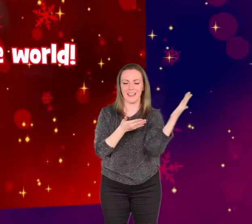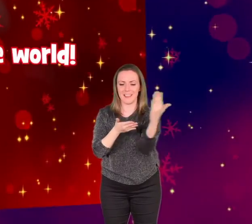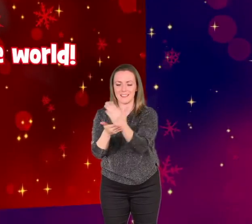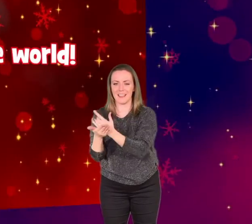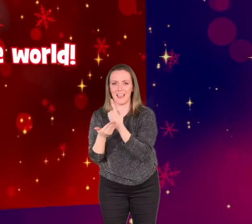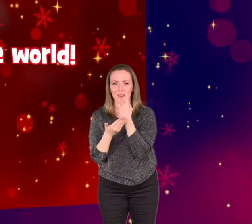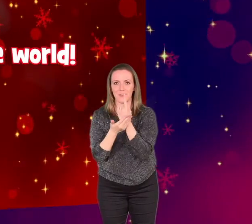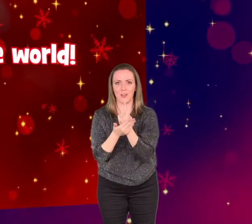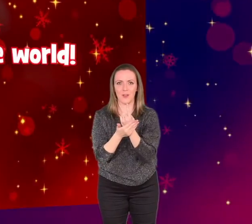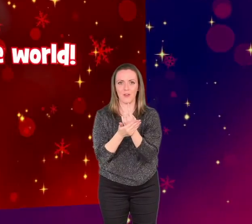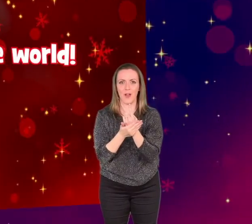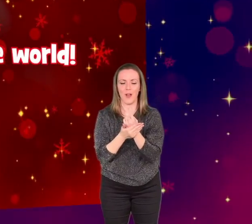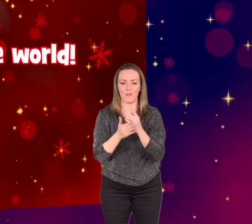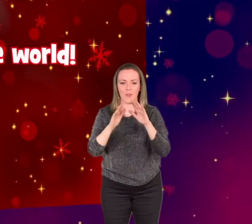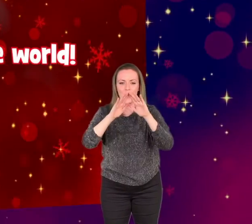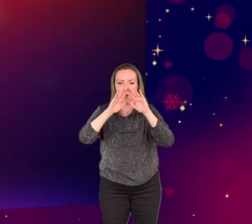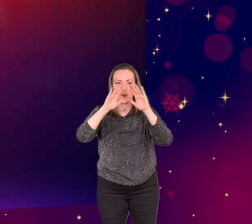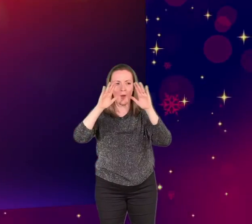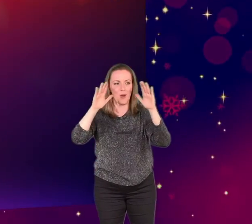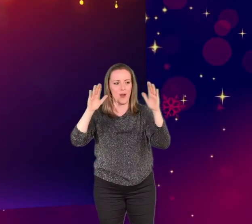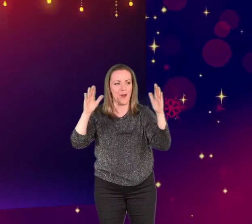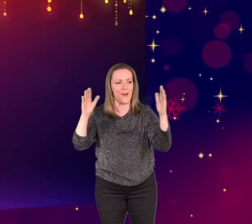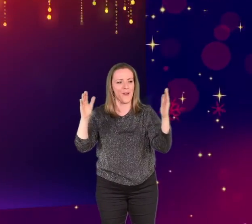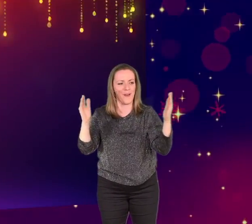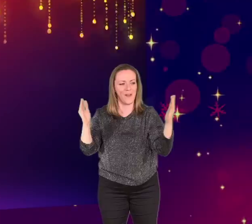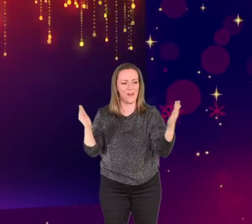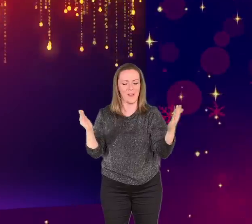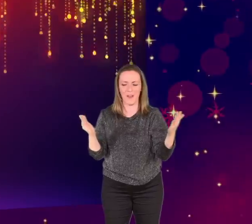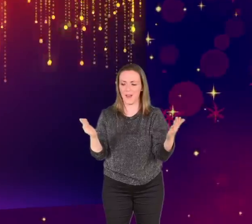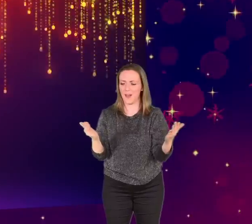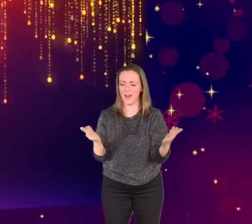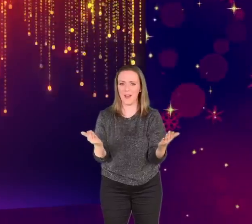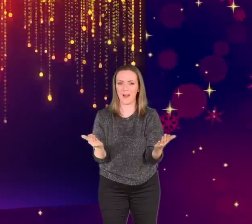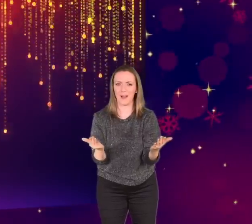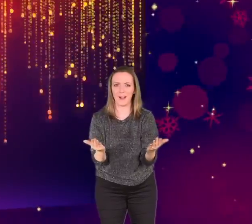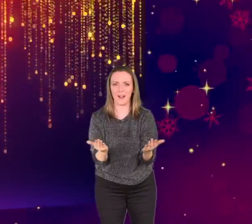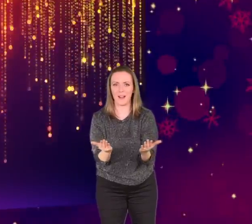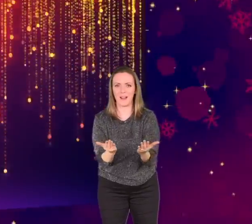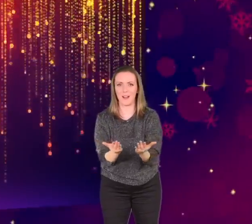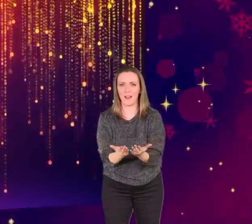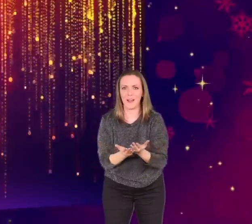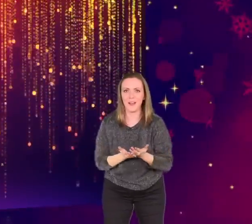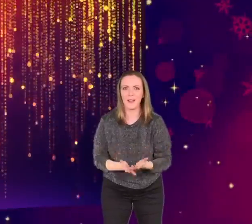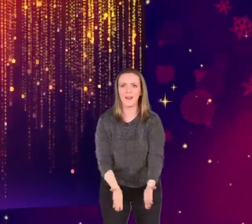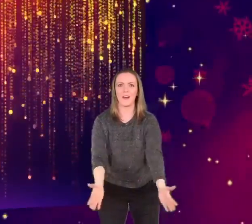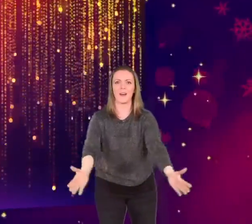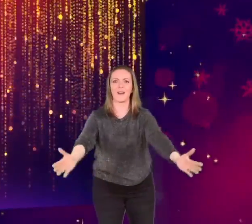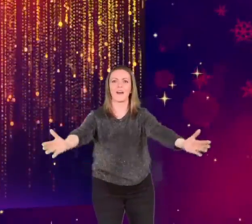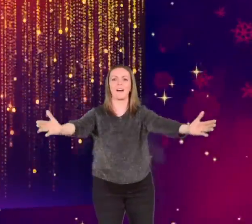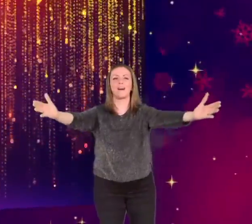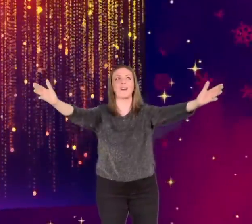the savior of the oh oh oh oh